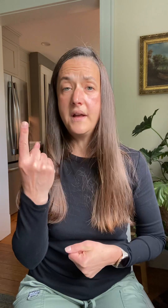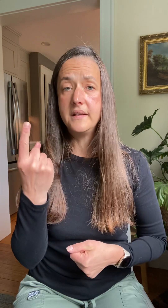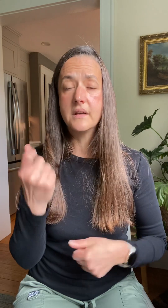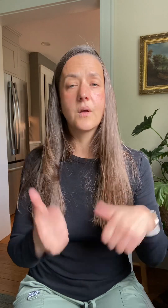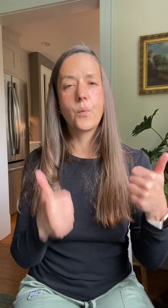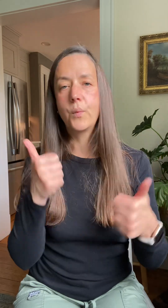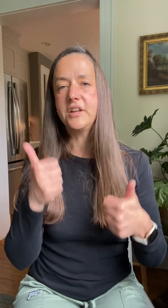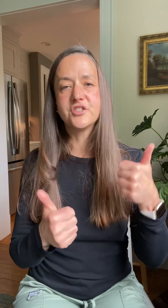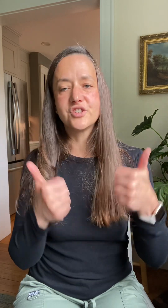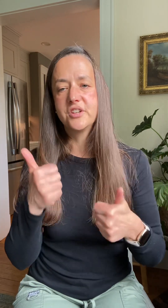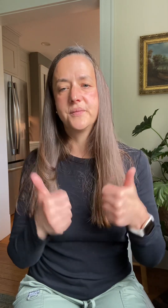one? Which?